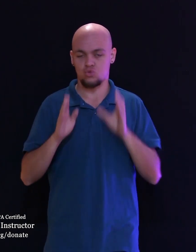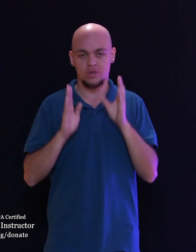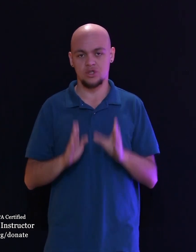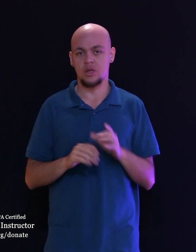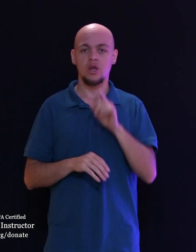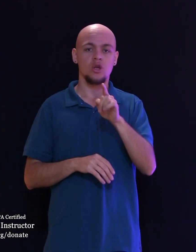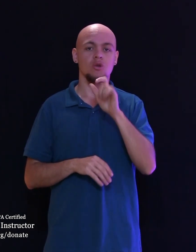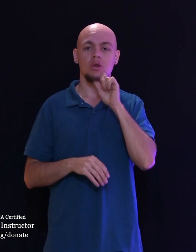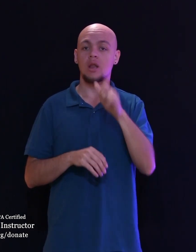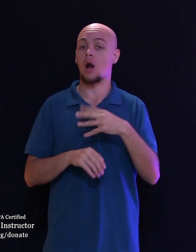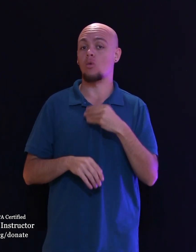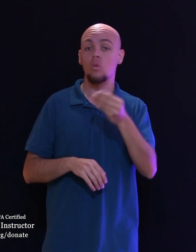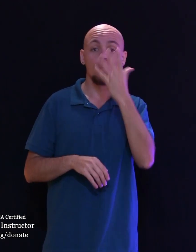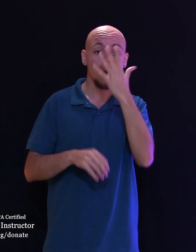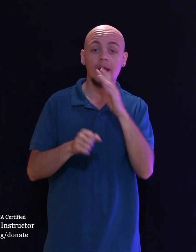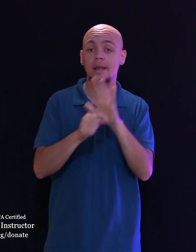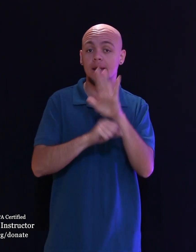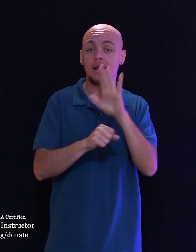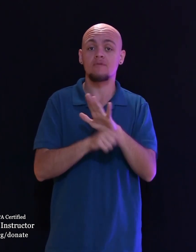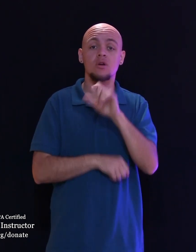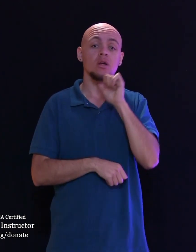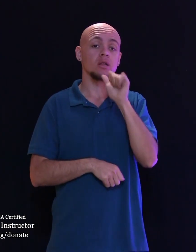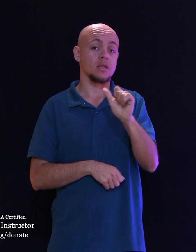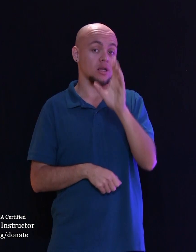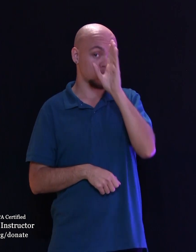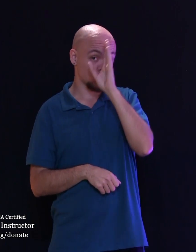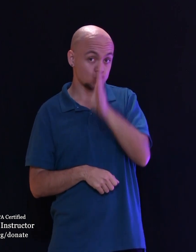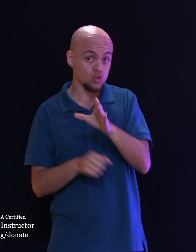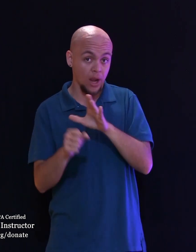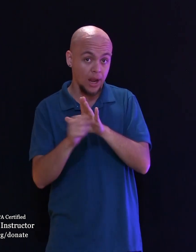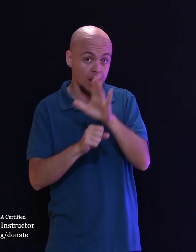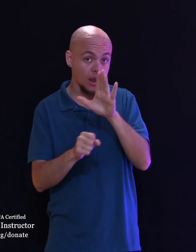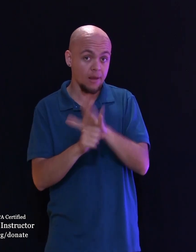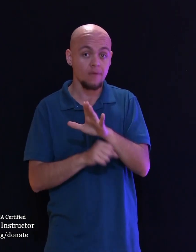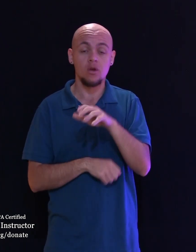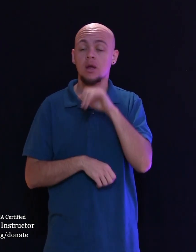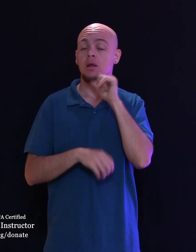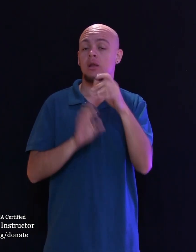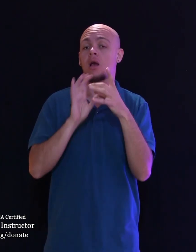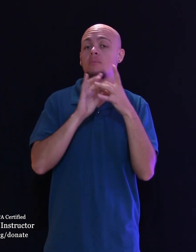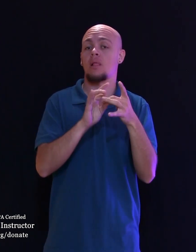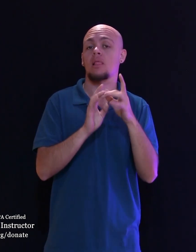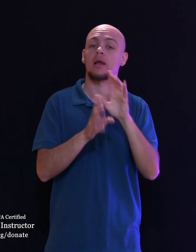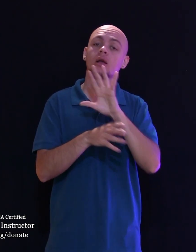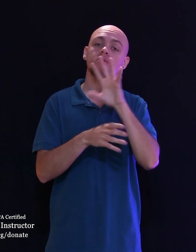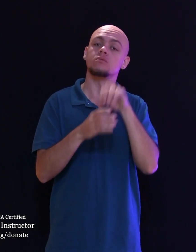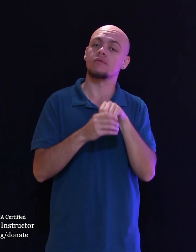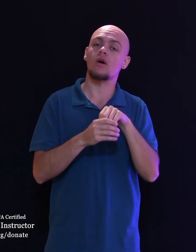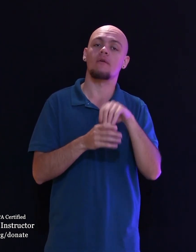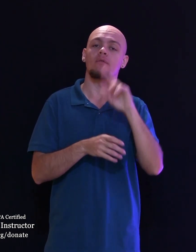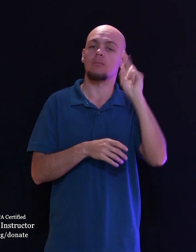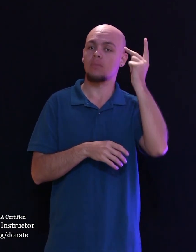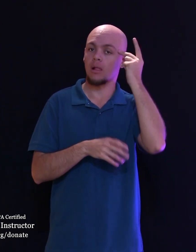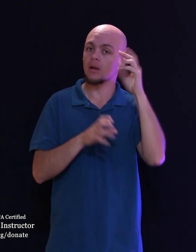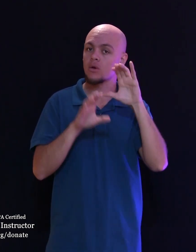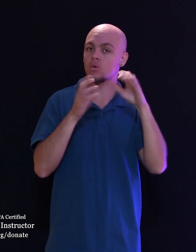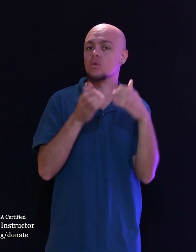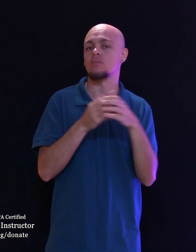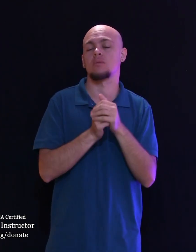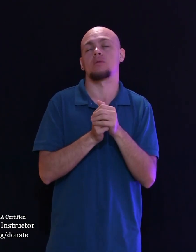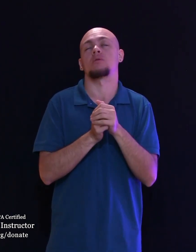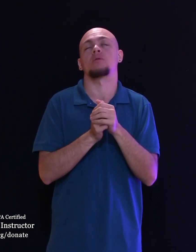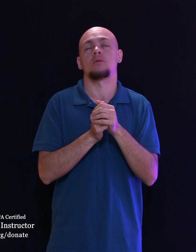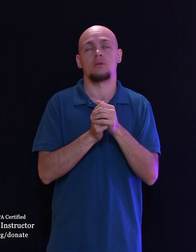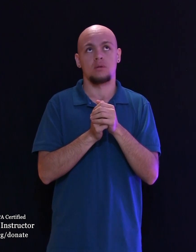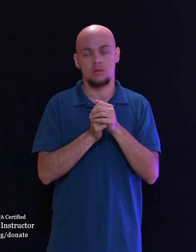You're not going to be white enough. You're not going to be straight enough. You're not going to belong to the right political party. And